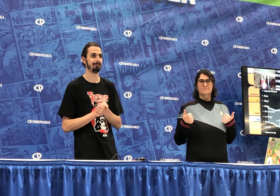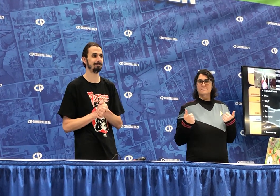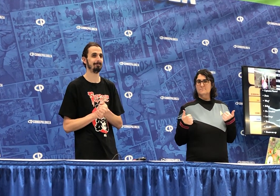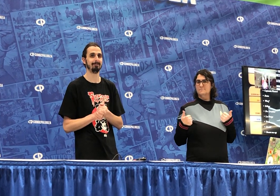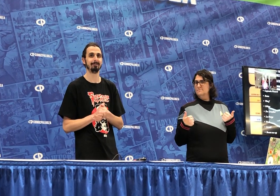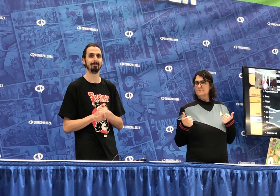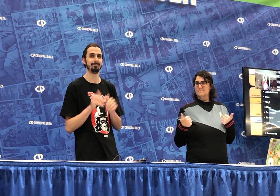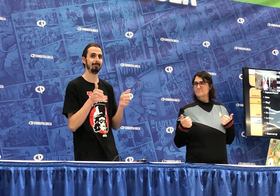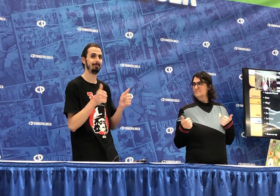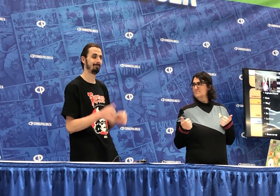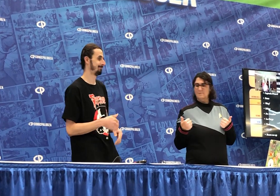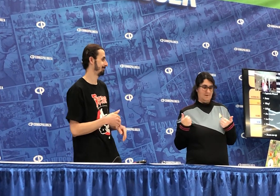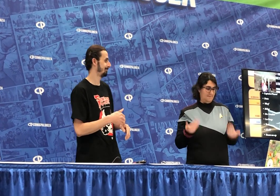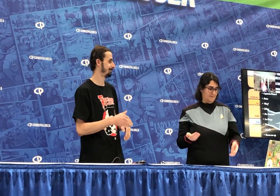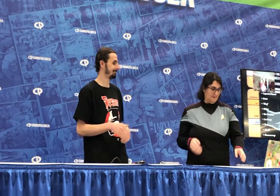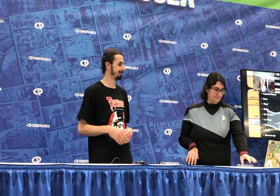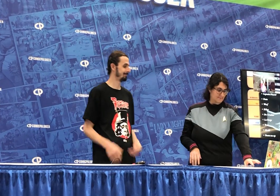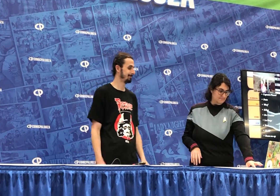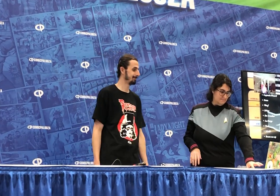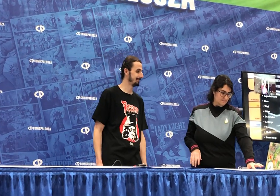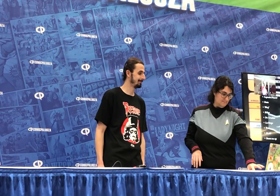All right, we're all good. Fantastic.